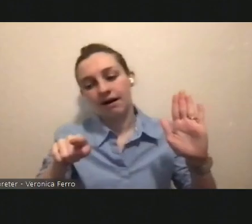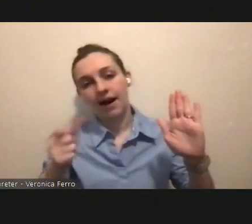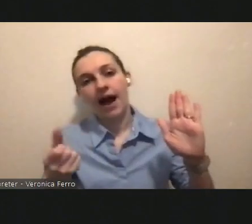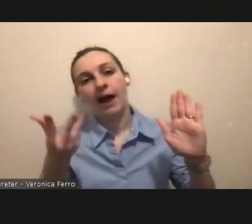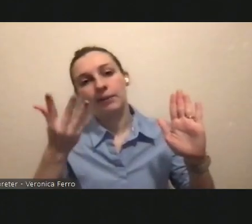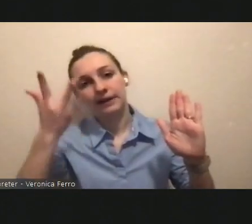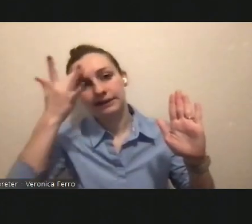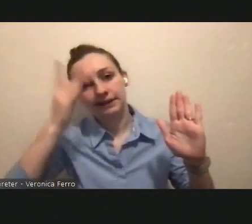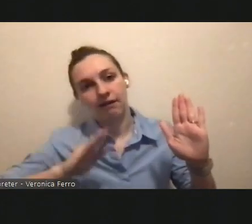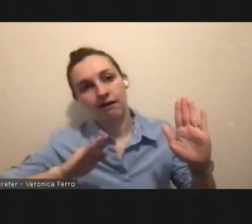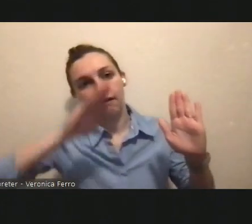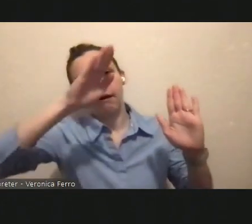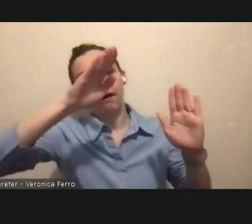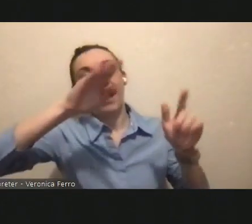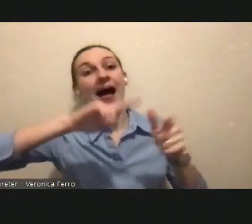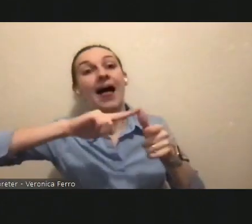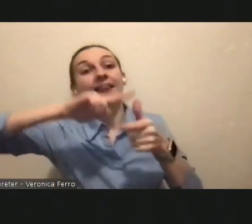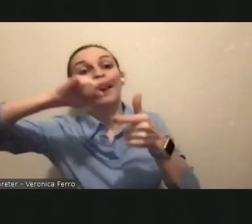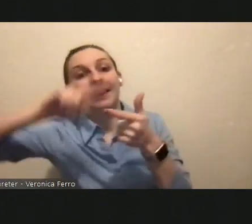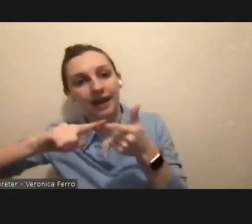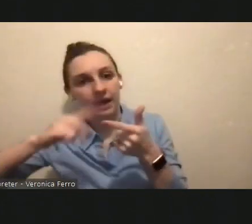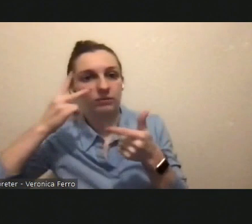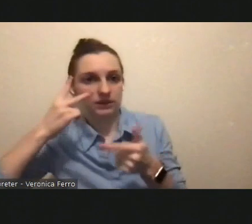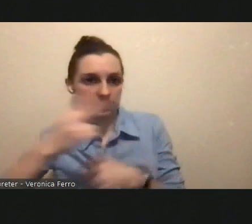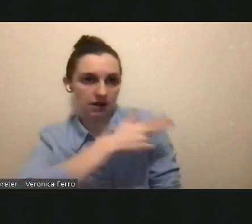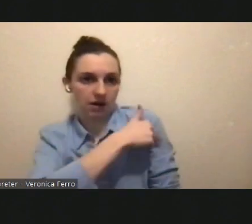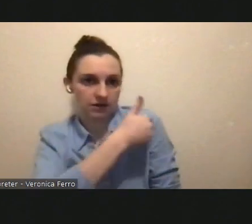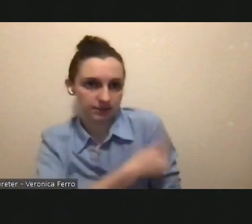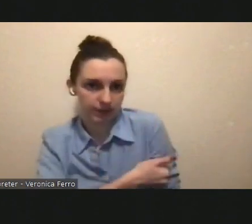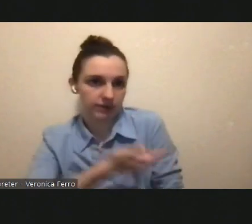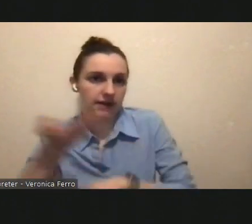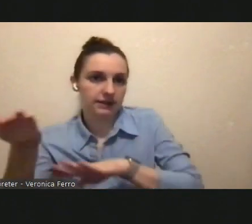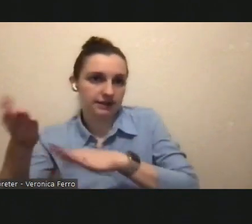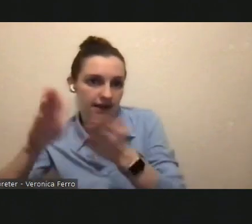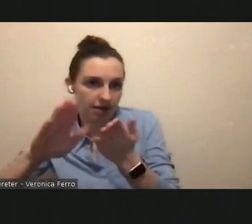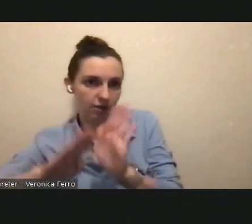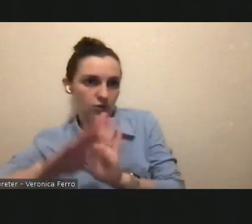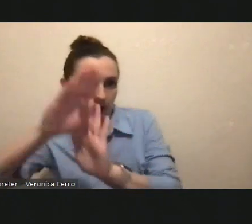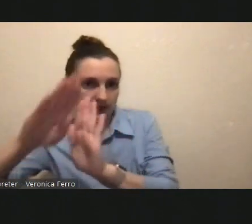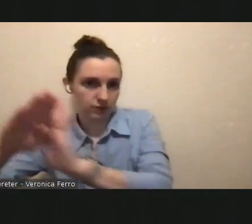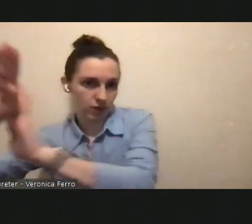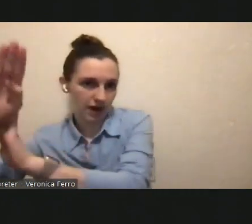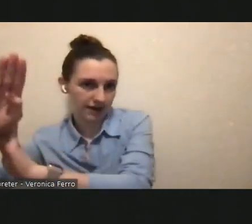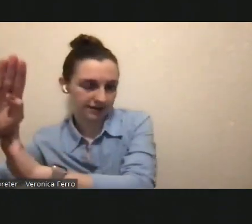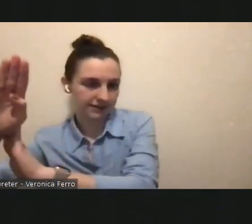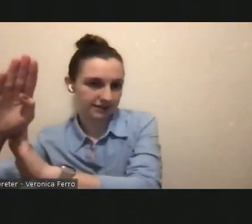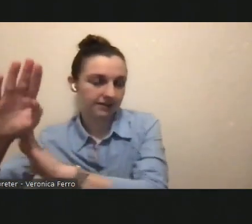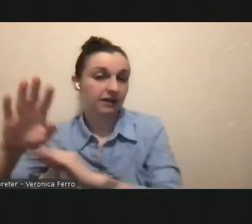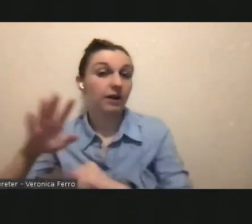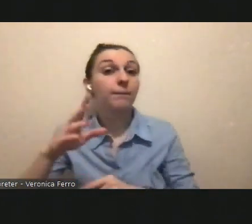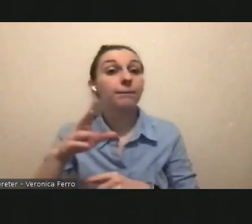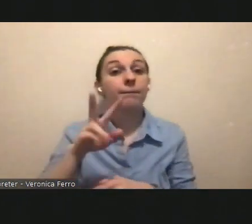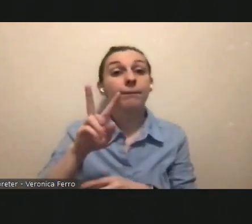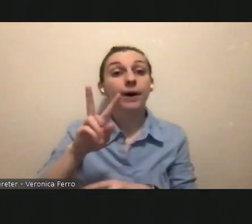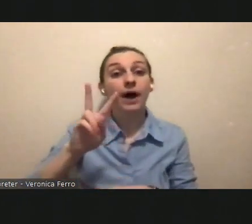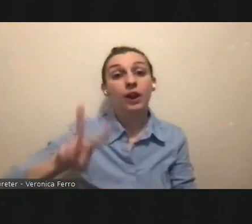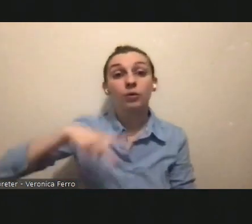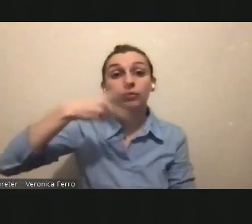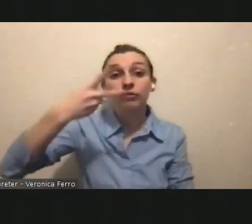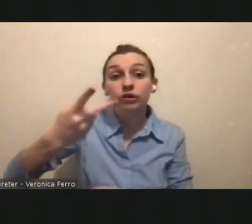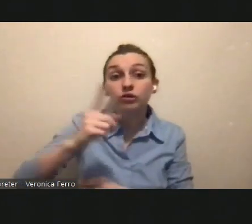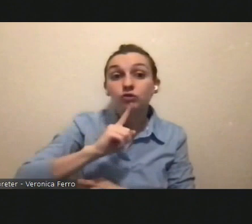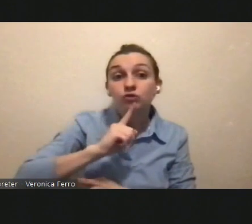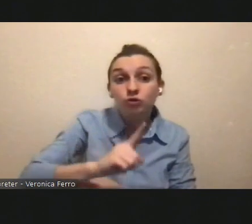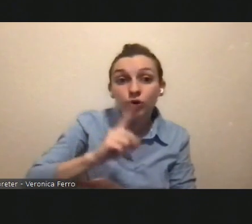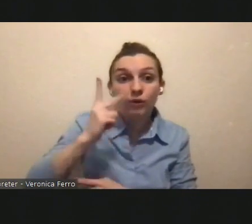see our hospitalizations and our death numbers rise. And then the reverse is true as we start to turn a corner and those numbers are coming back